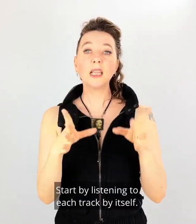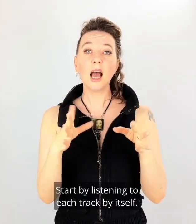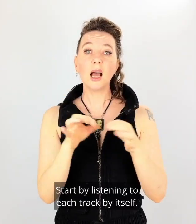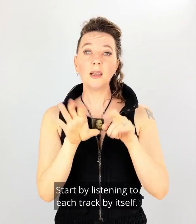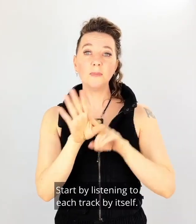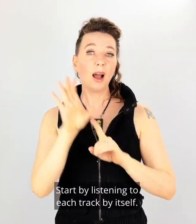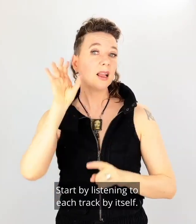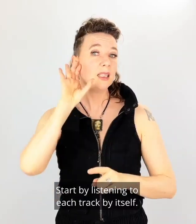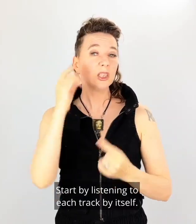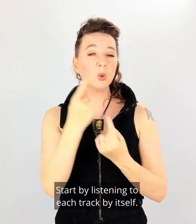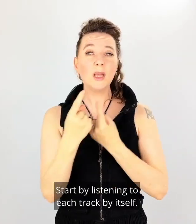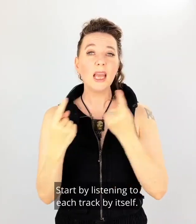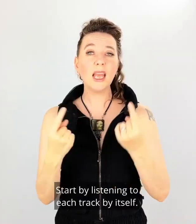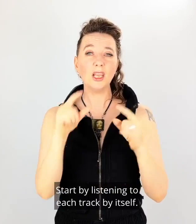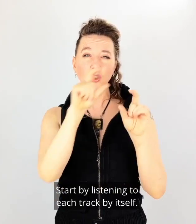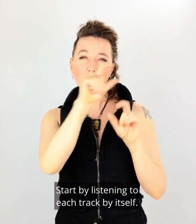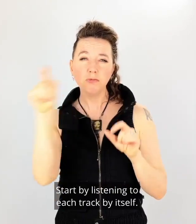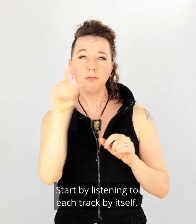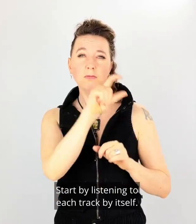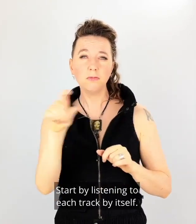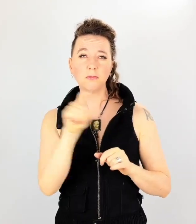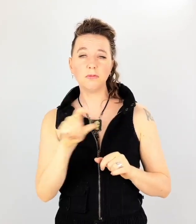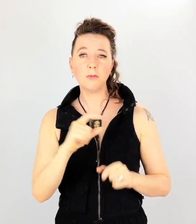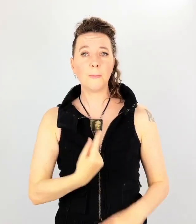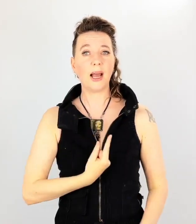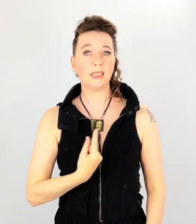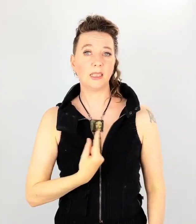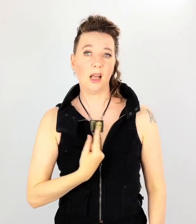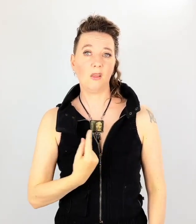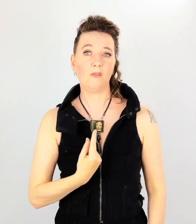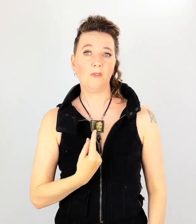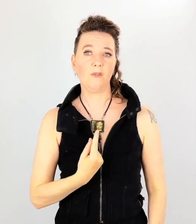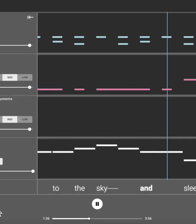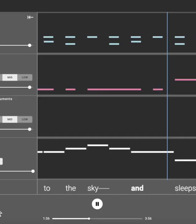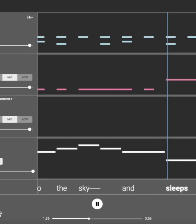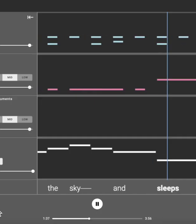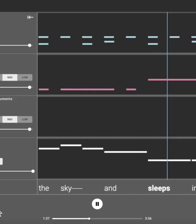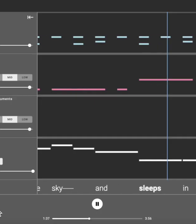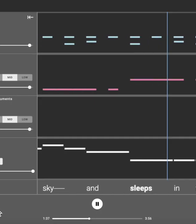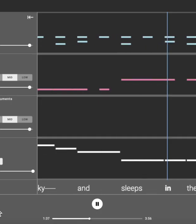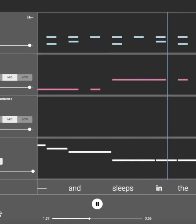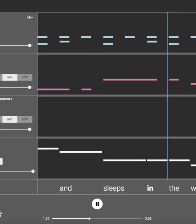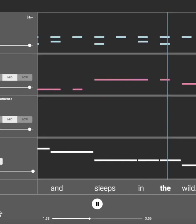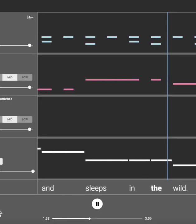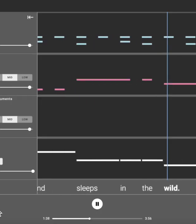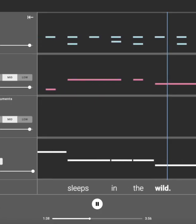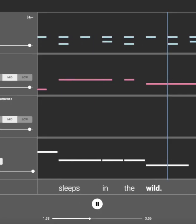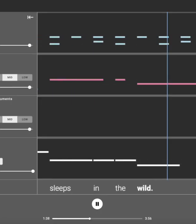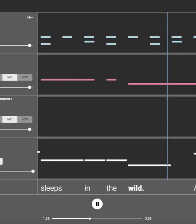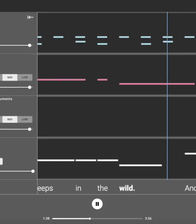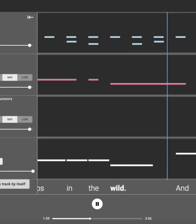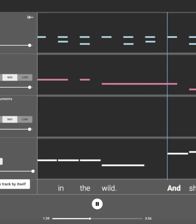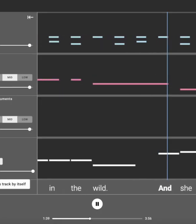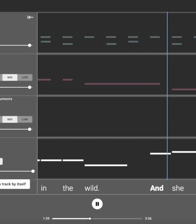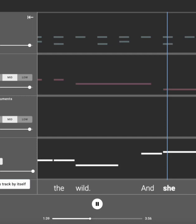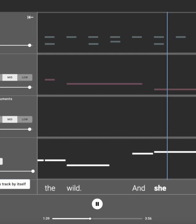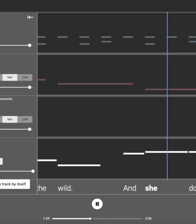Start by listening to each track by itself. And sleeps in the wild, and